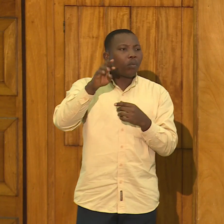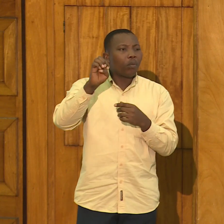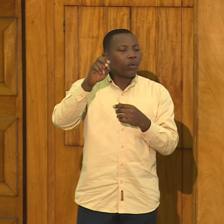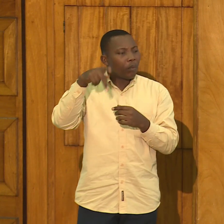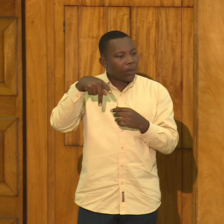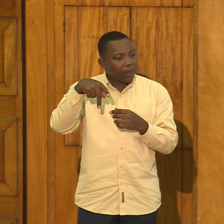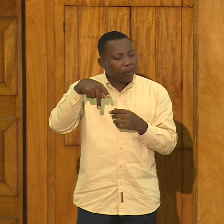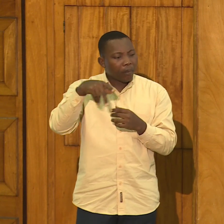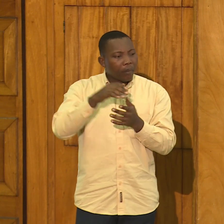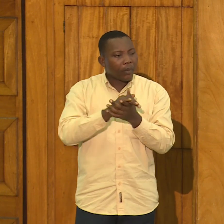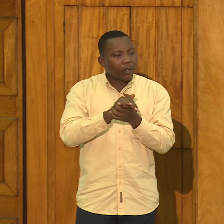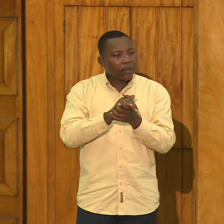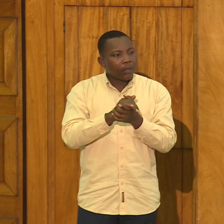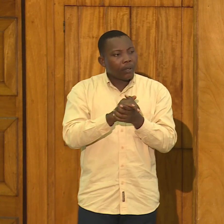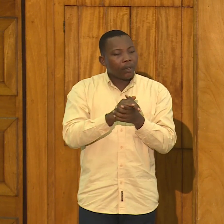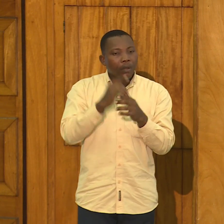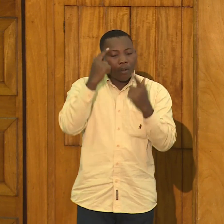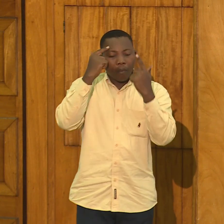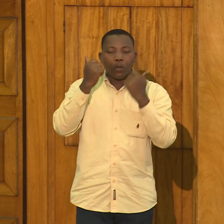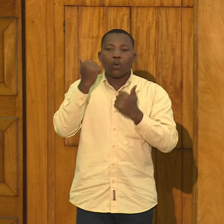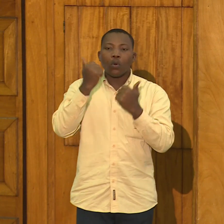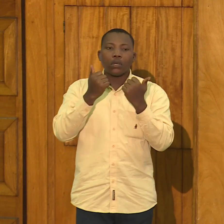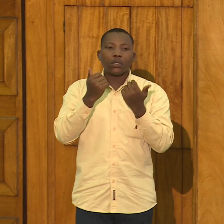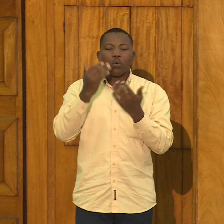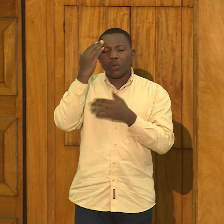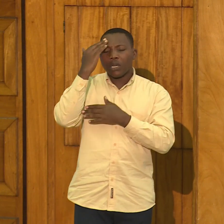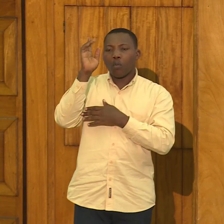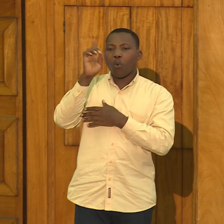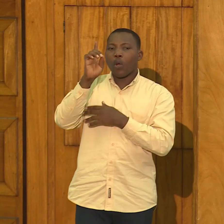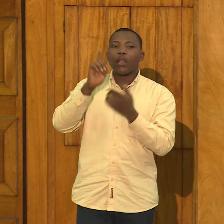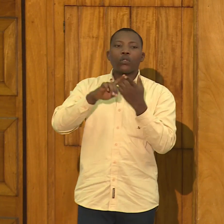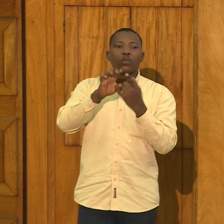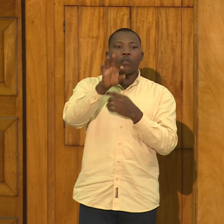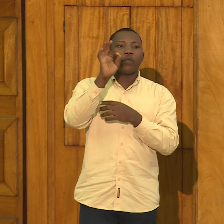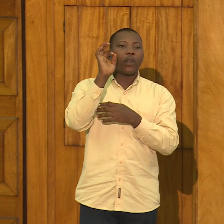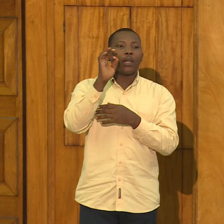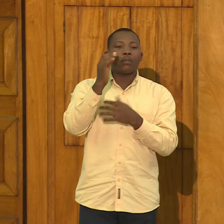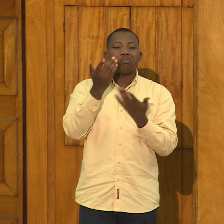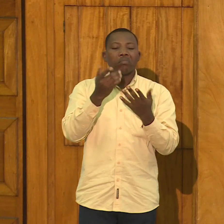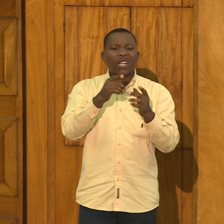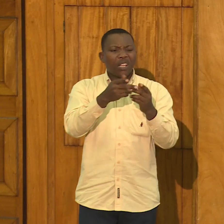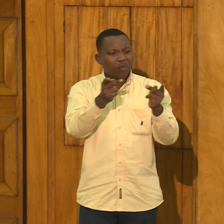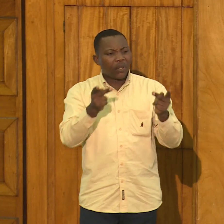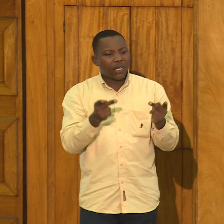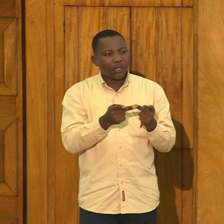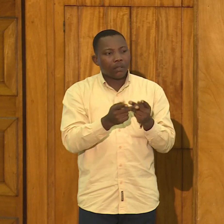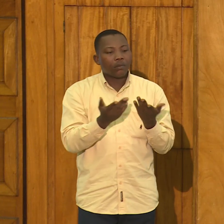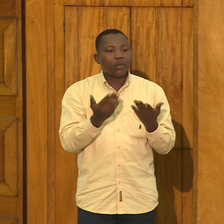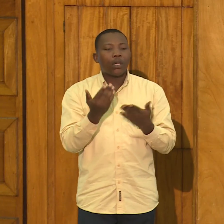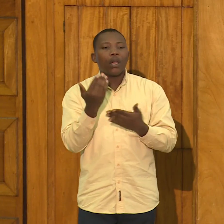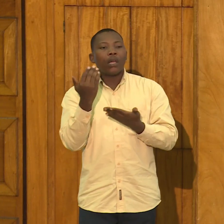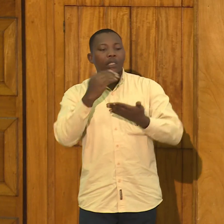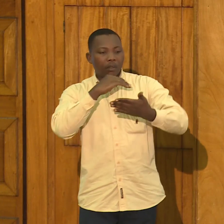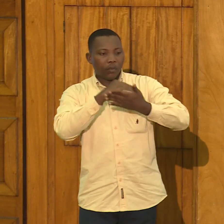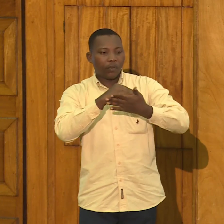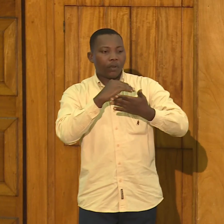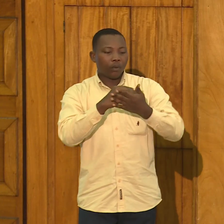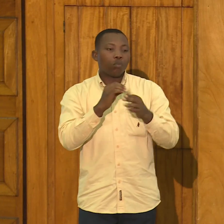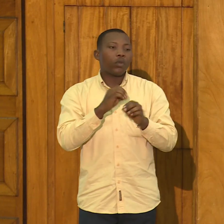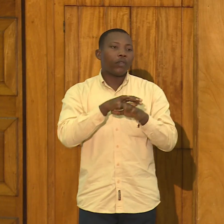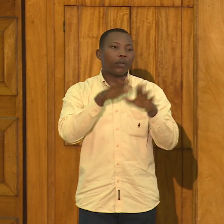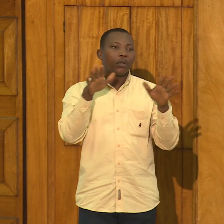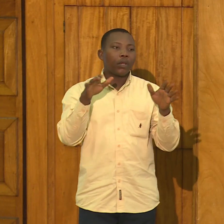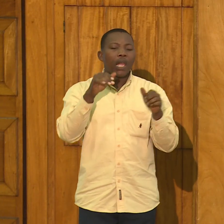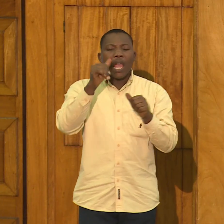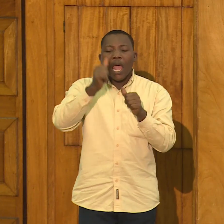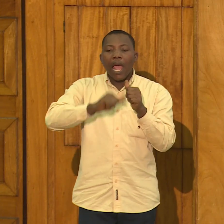or who can't access PrEP because she does not know where to find these locations is a preventable infection. And